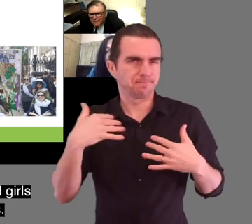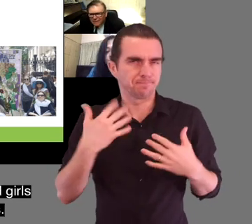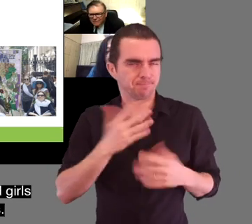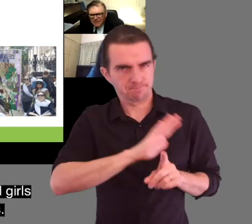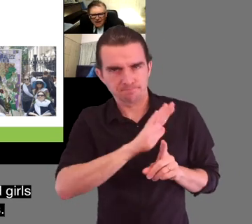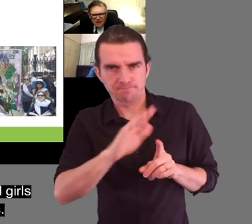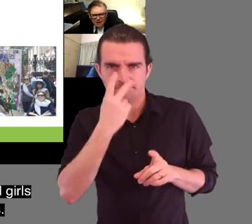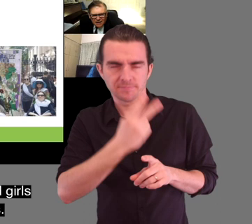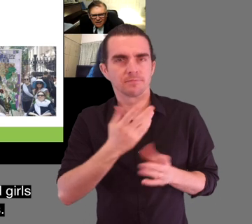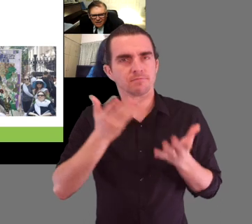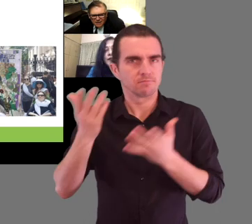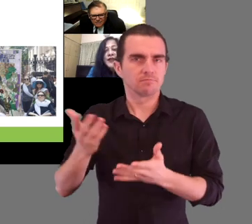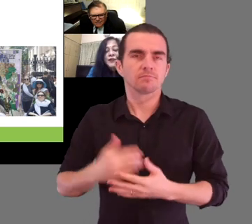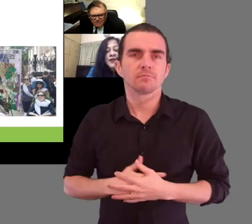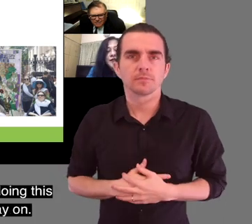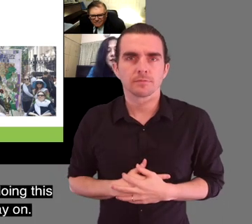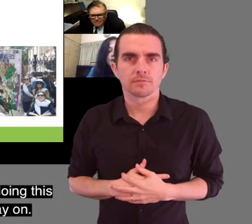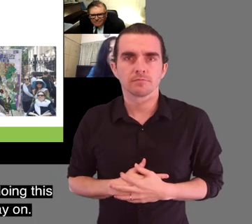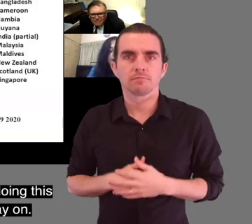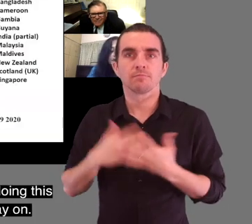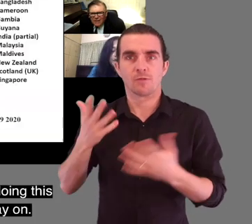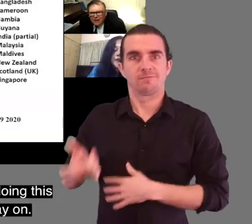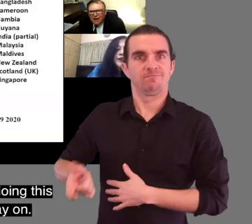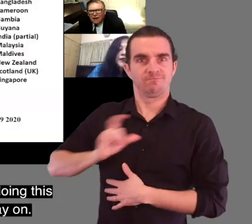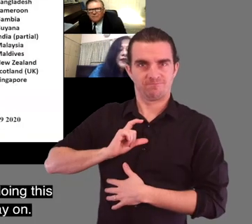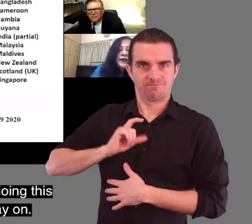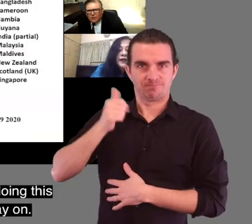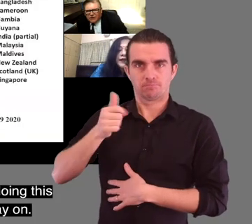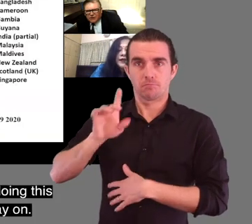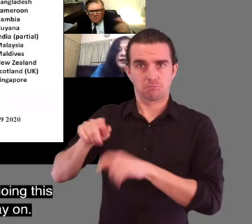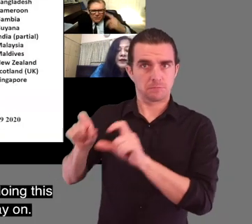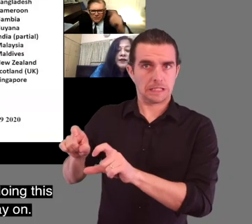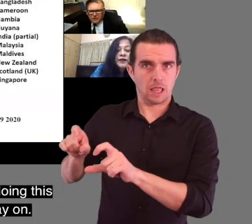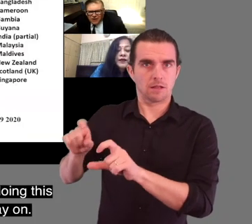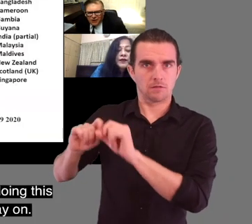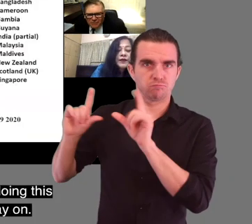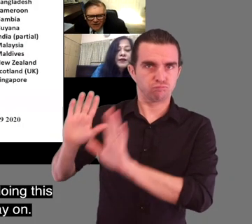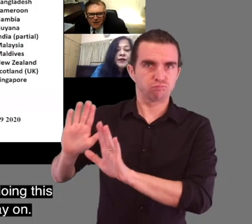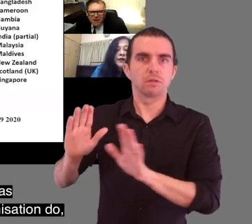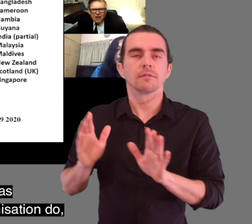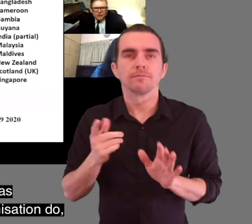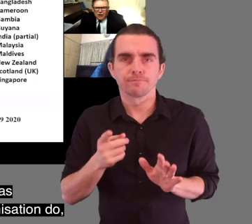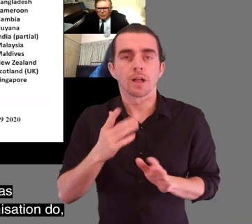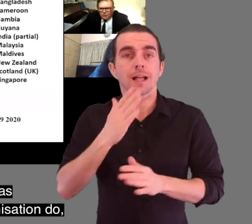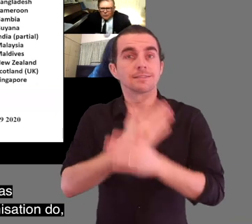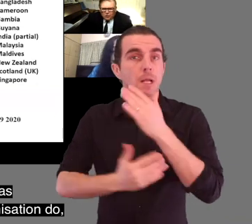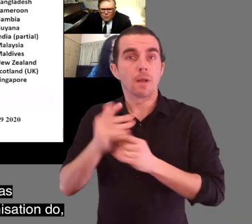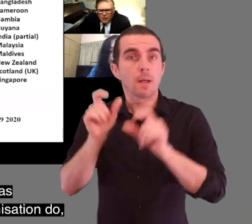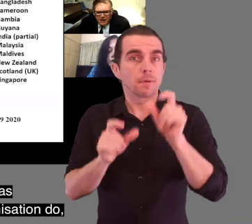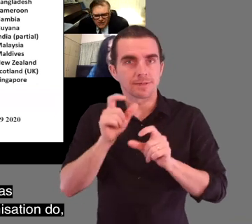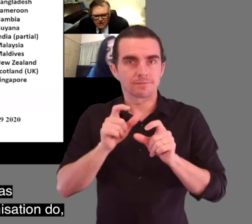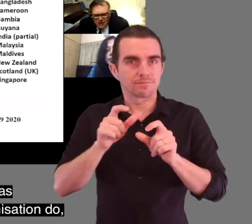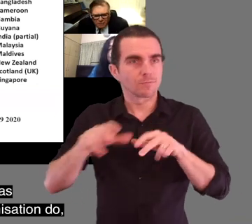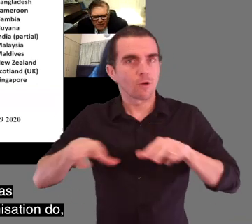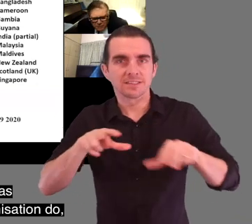Thanks. Next, please. Now, I'm doing this one, but you can stay on. But so what did we